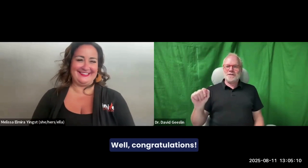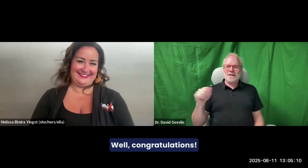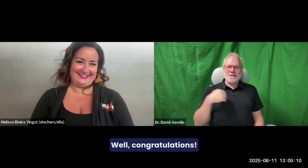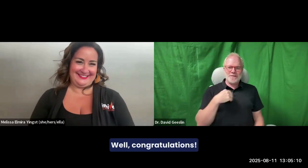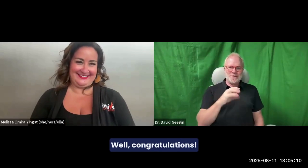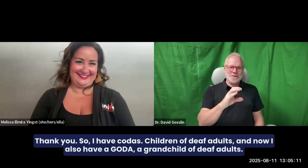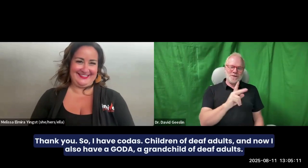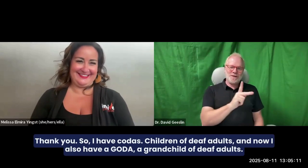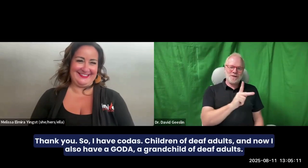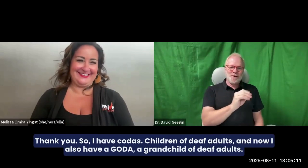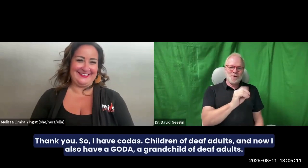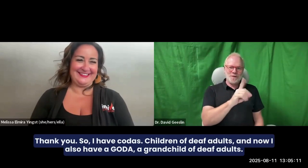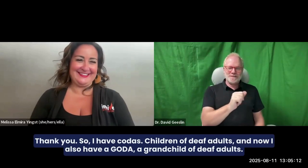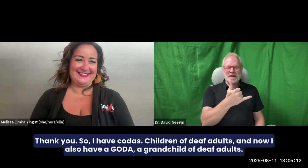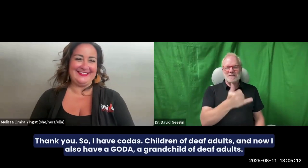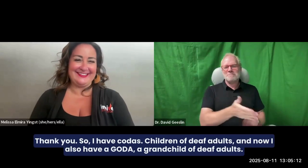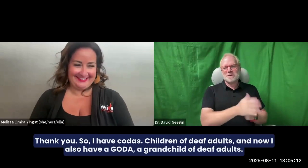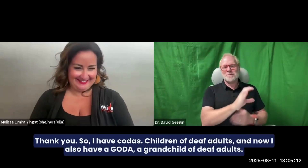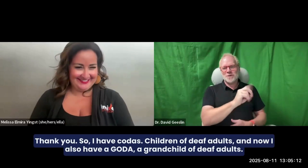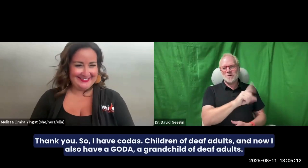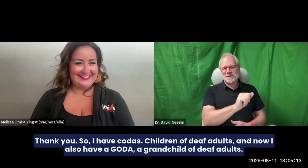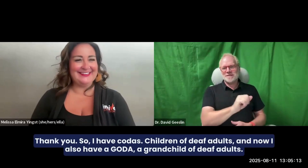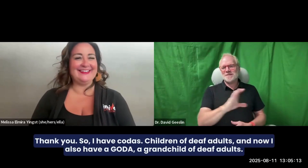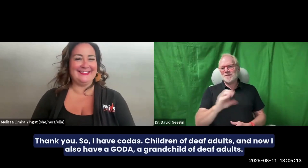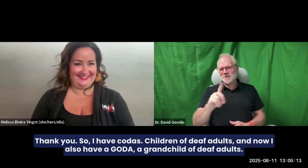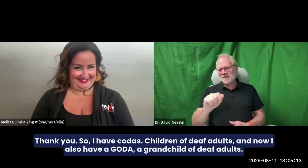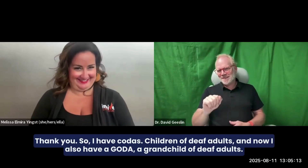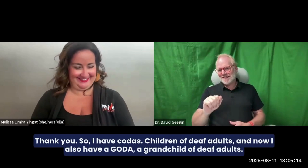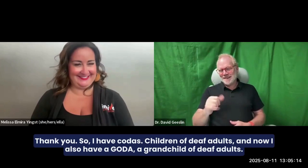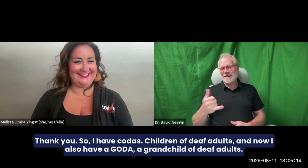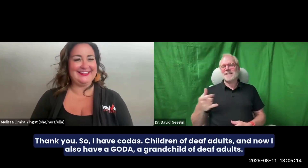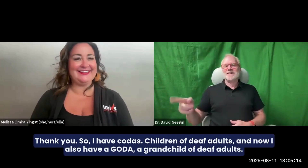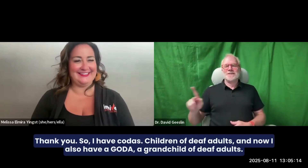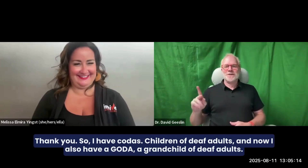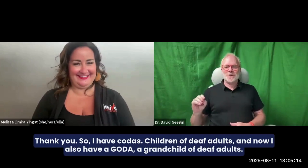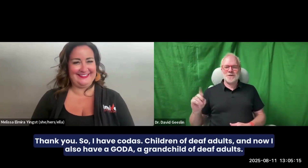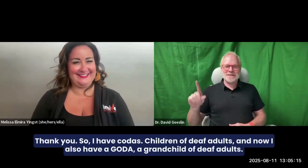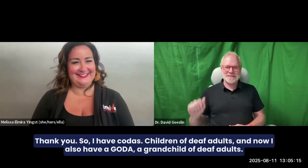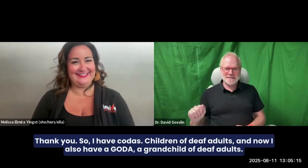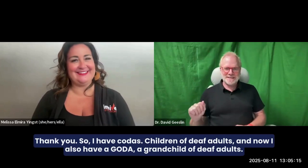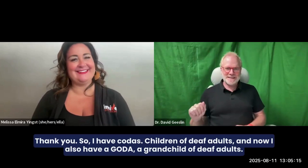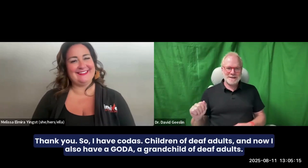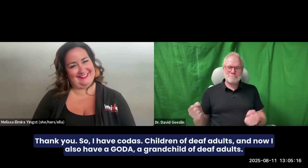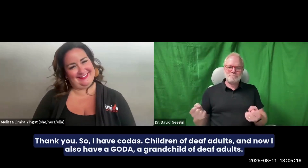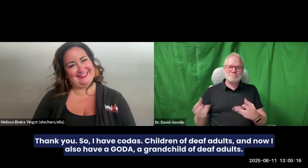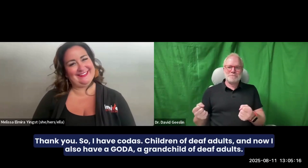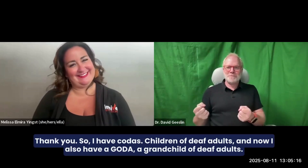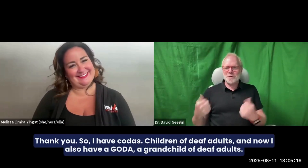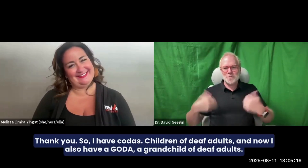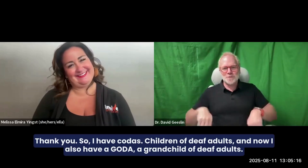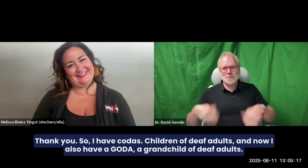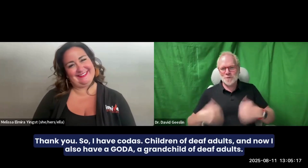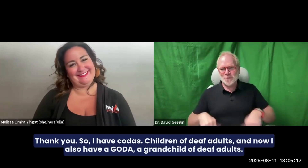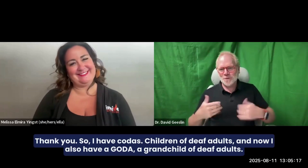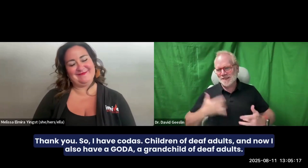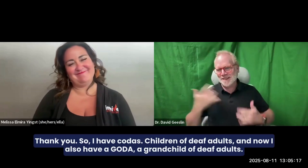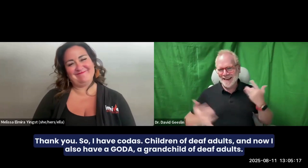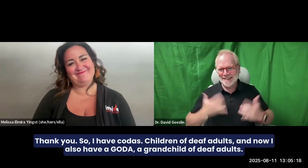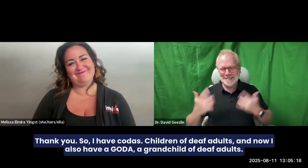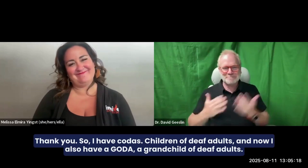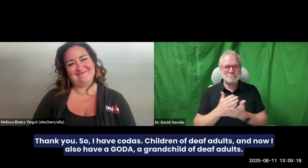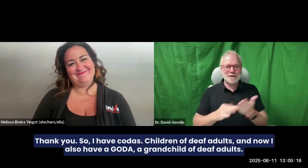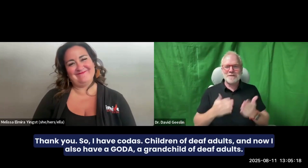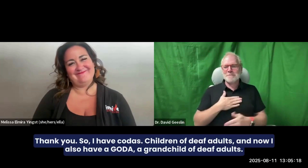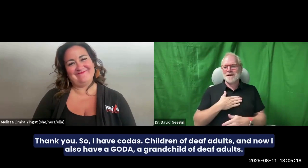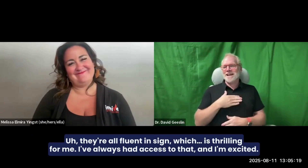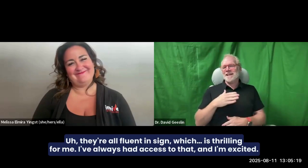Well, congratulations. Thank you. So I have CODAs, children of deaf adults, and now I also have a GODA, a